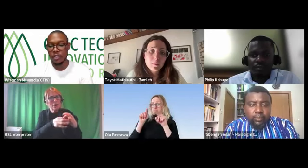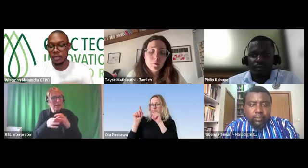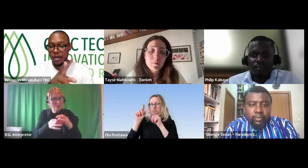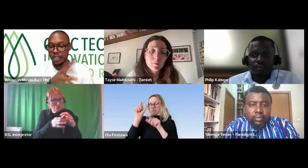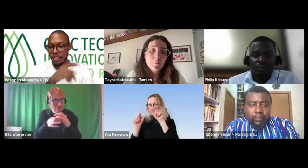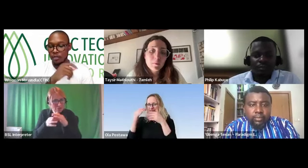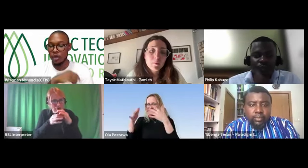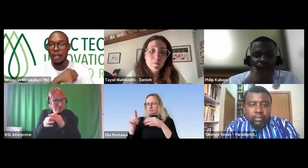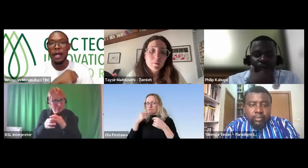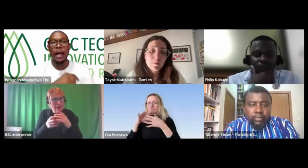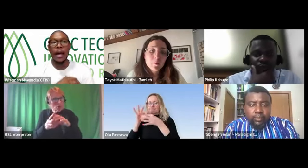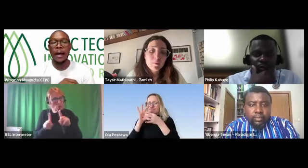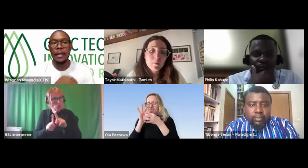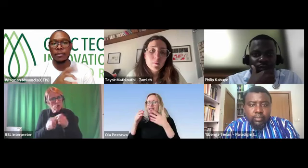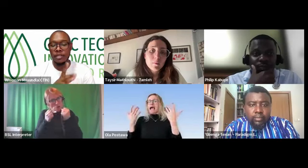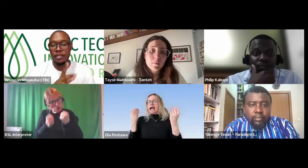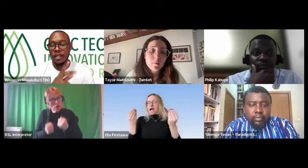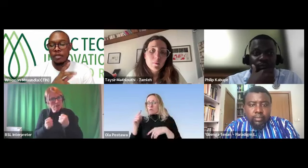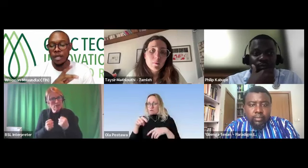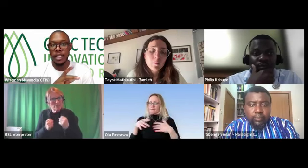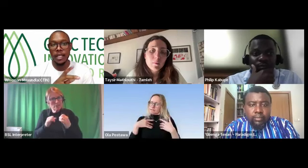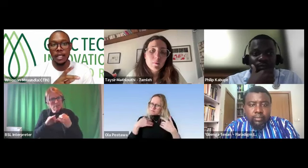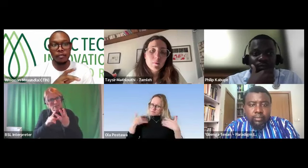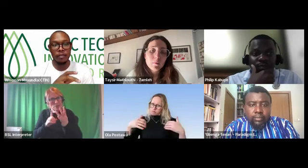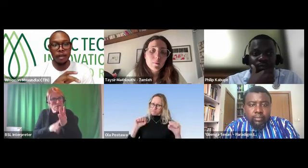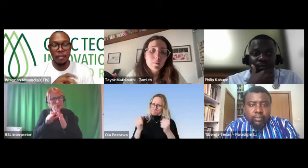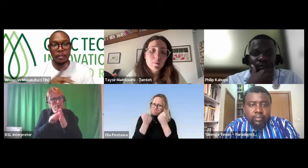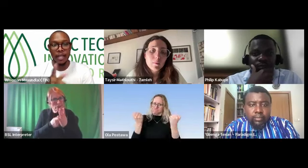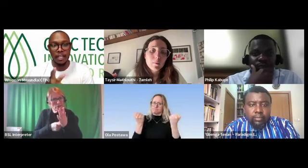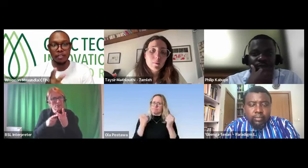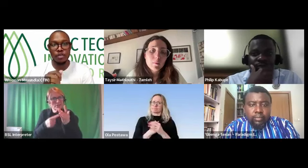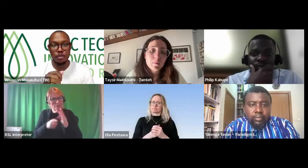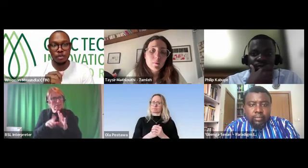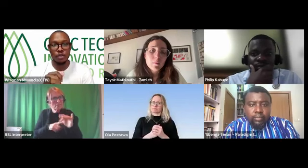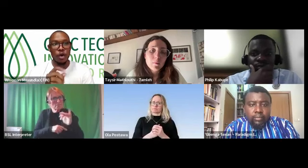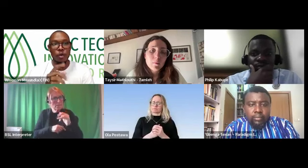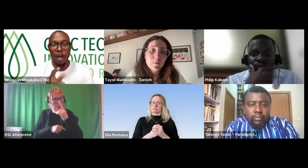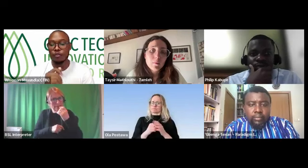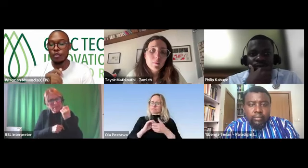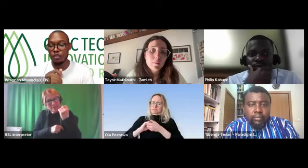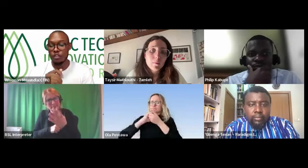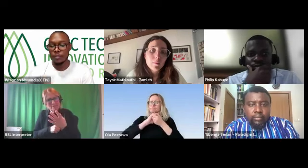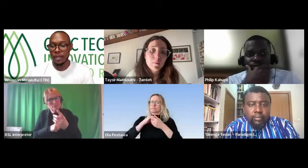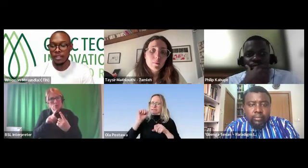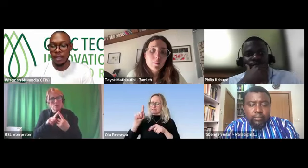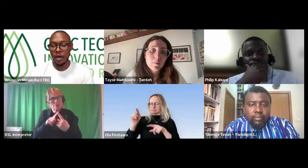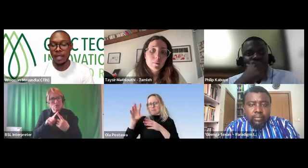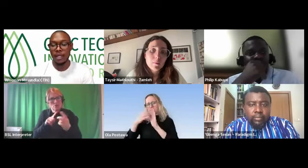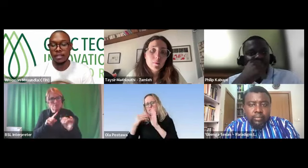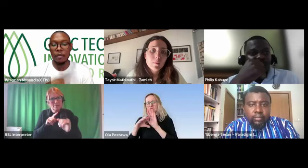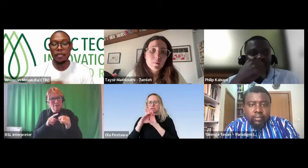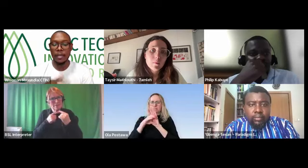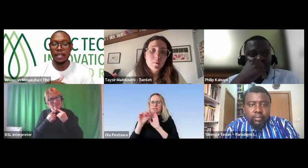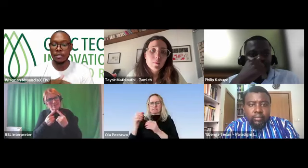perhaps solidarity as well. And I'm just thinking really if maybe I can give it to one of you to just maybe say